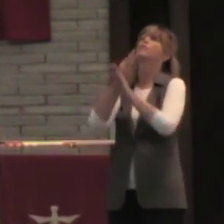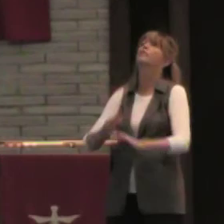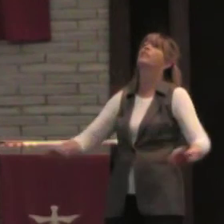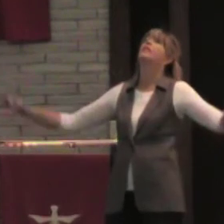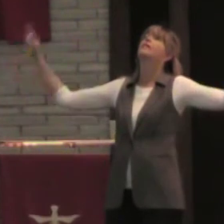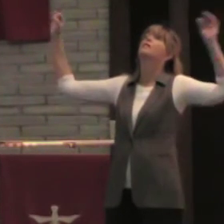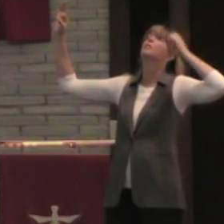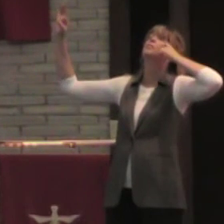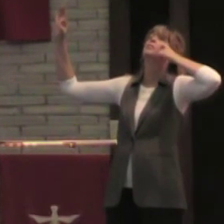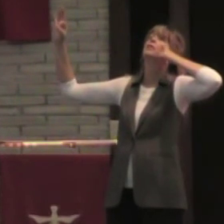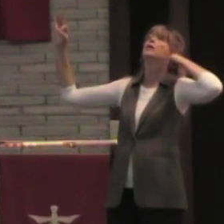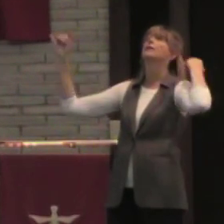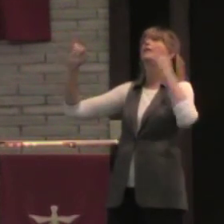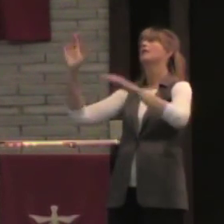and we would feel free,